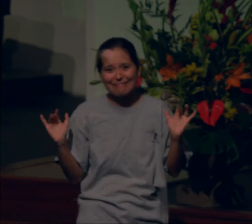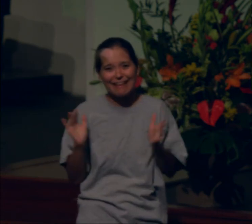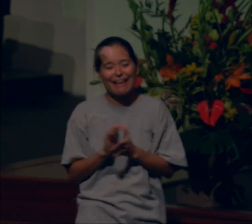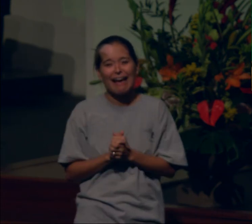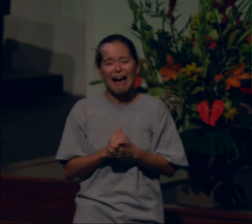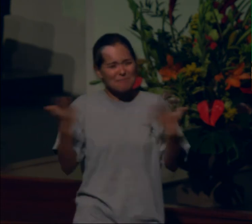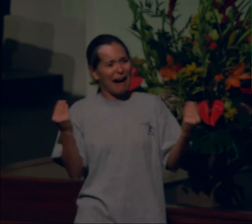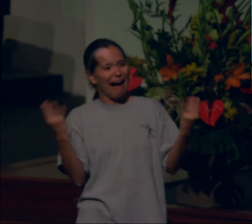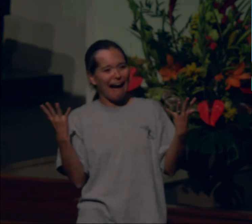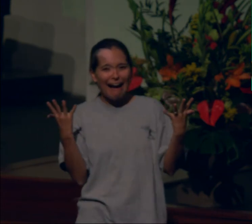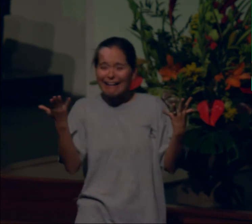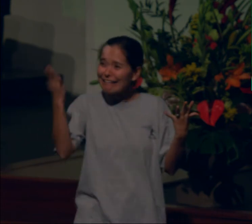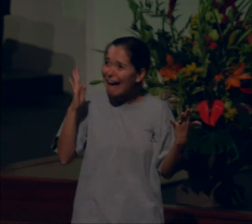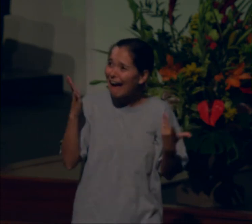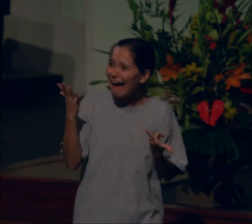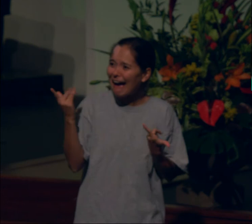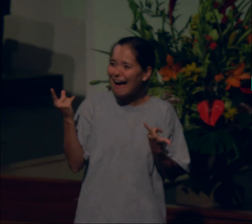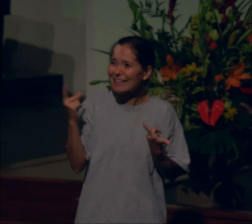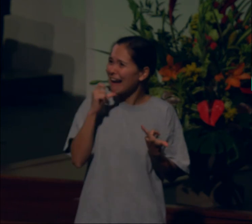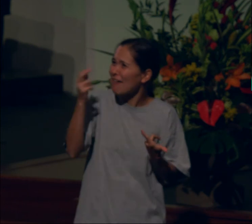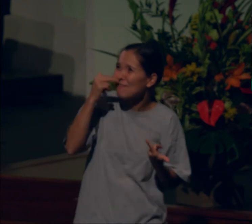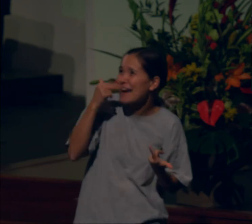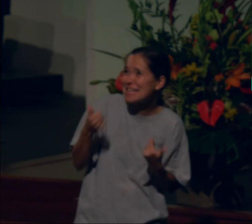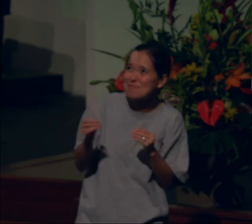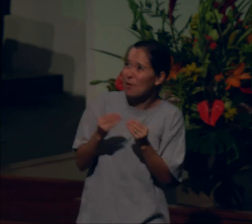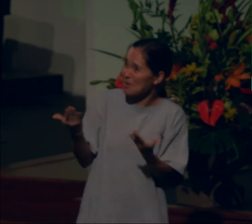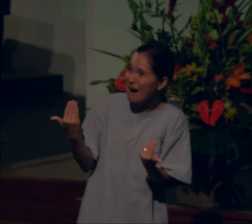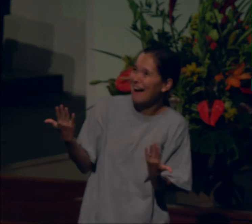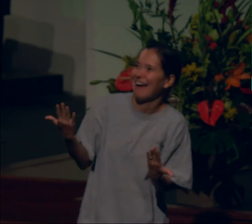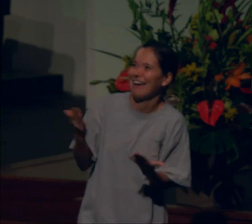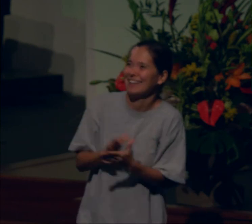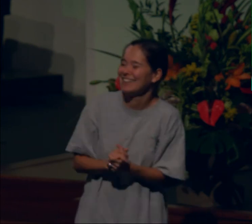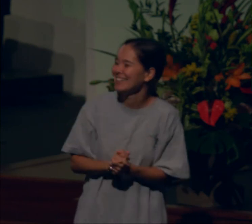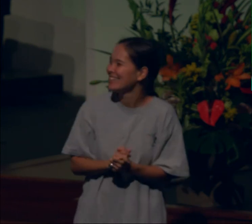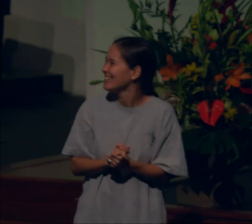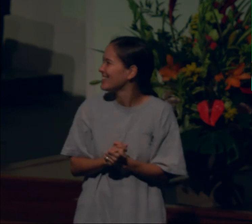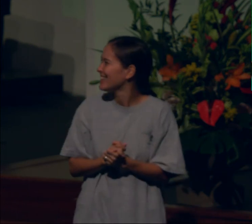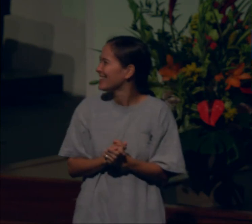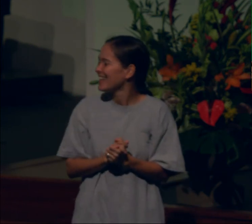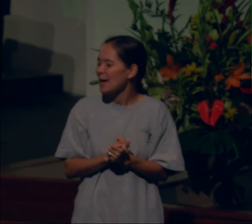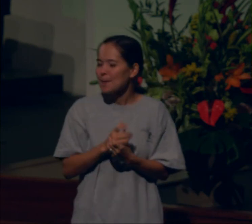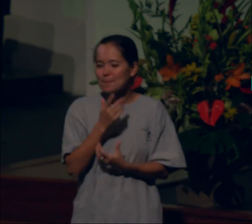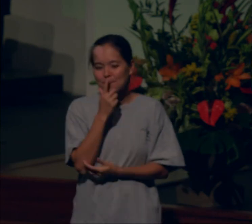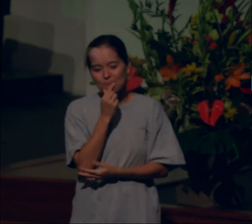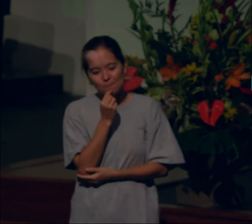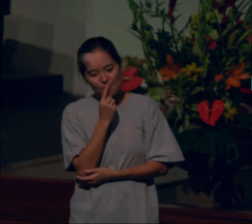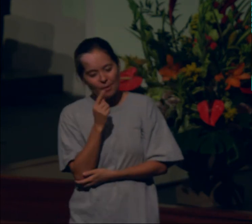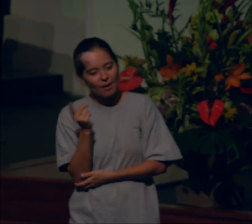I'm like, come on, God, this is not funny anymore. And then I thought, you know,